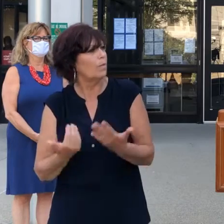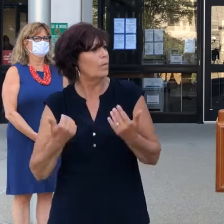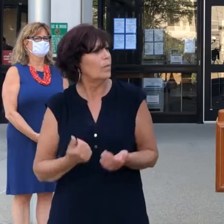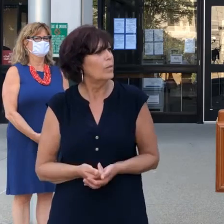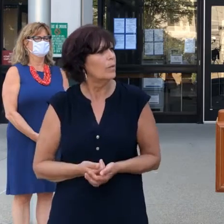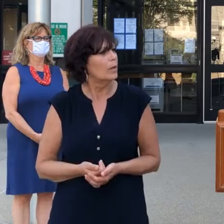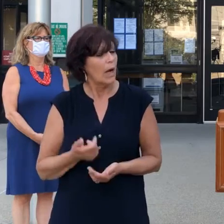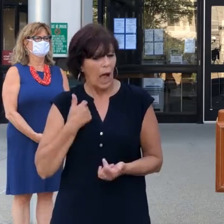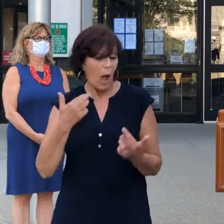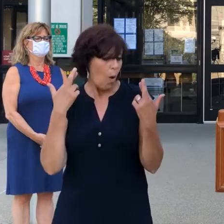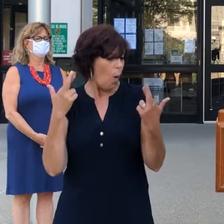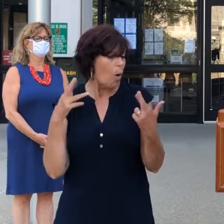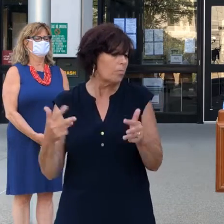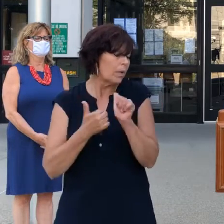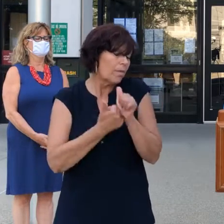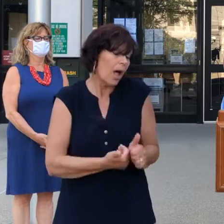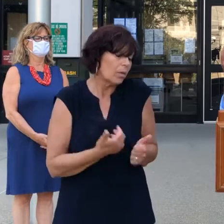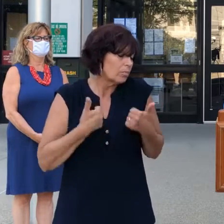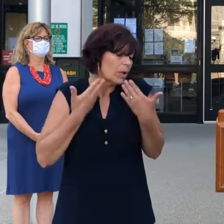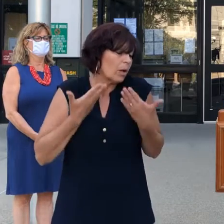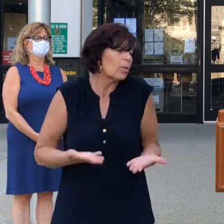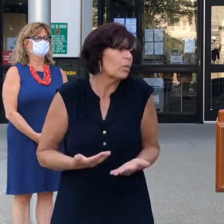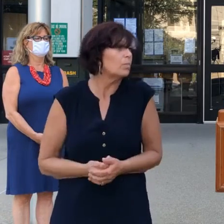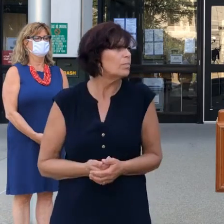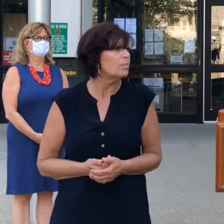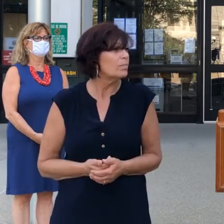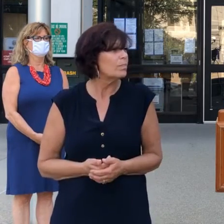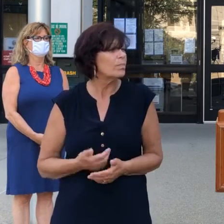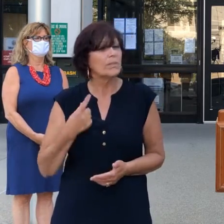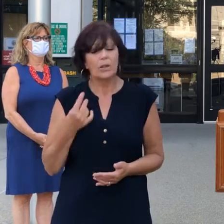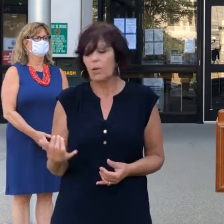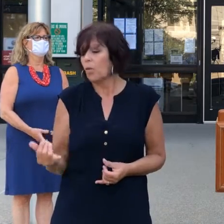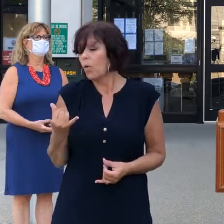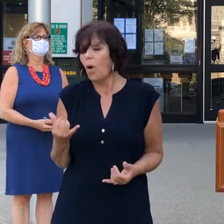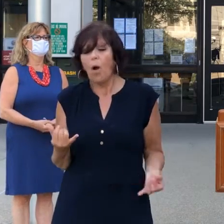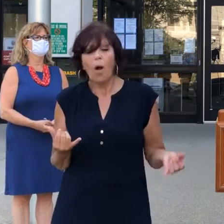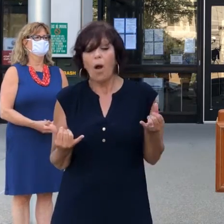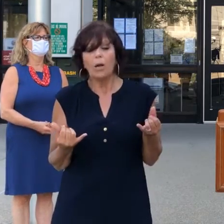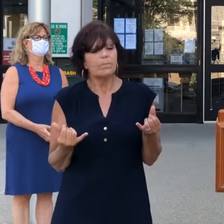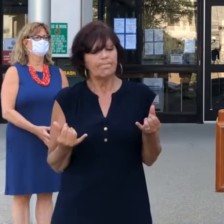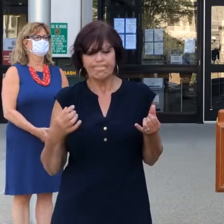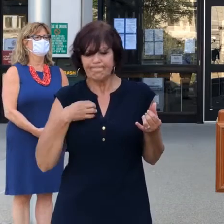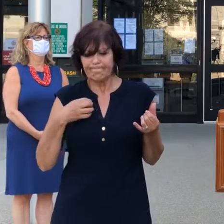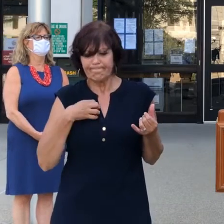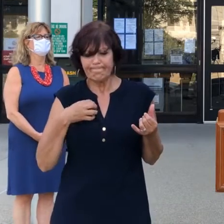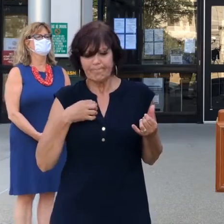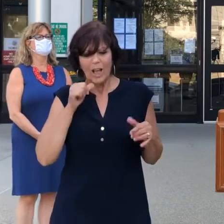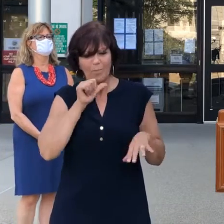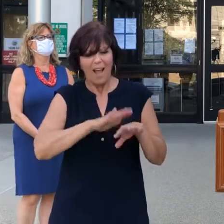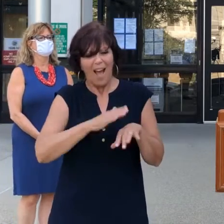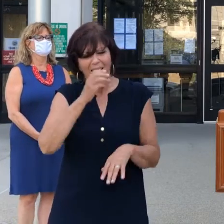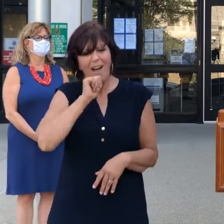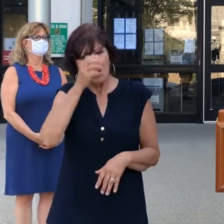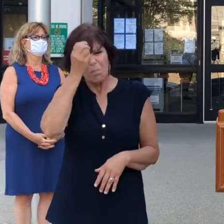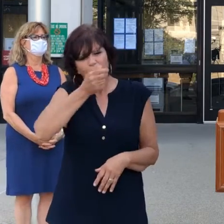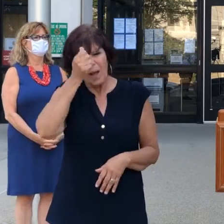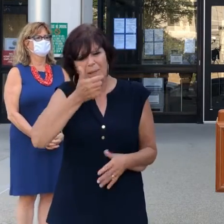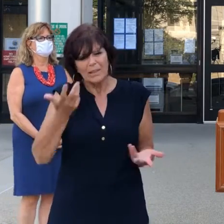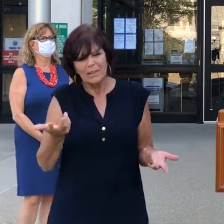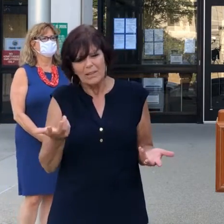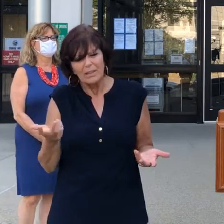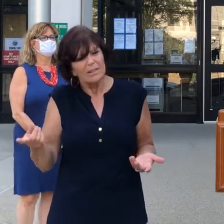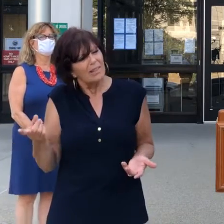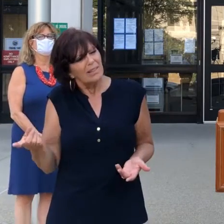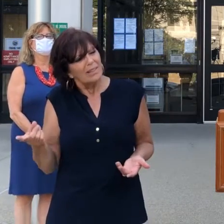I hope they did. I don't know. I just had a call from a couple of employees saying, I've been on unemployment for the last few months.